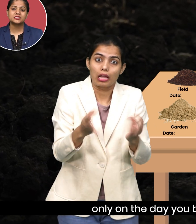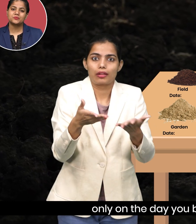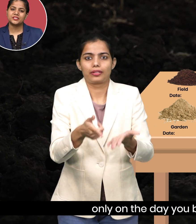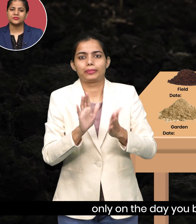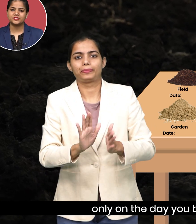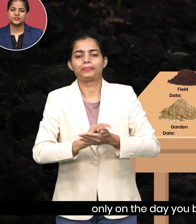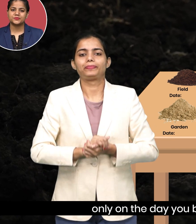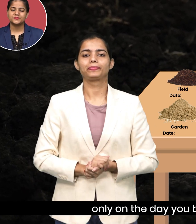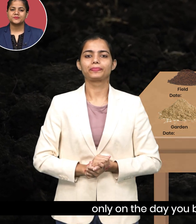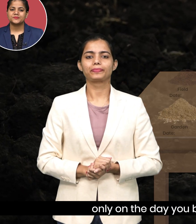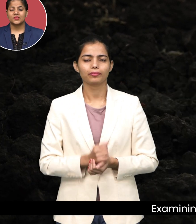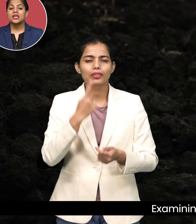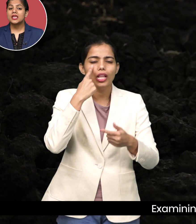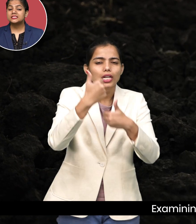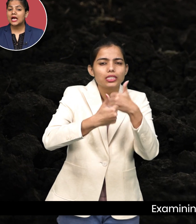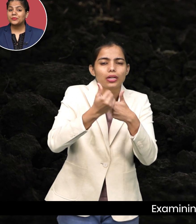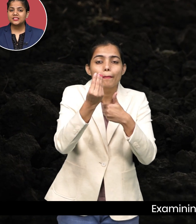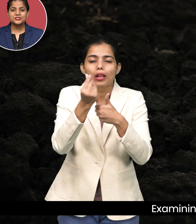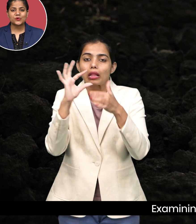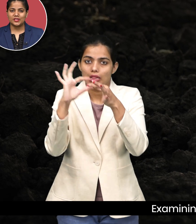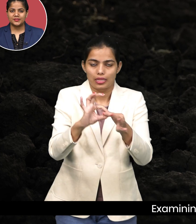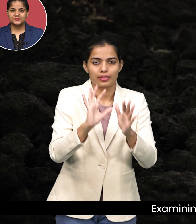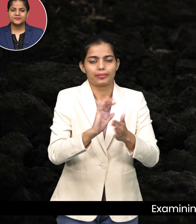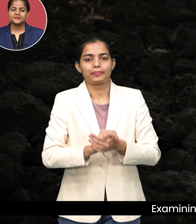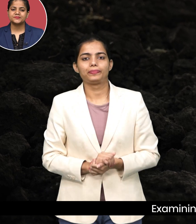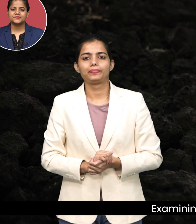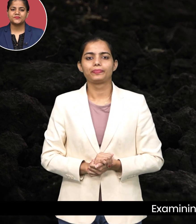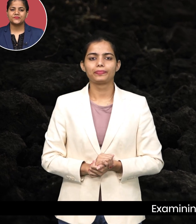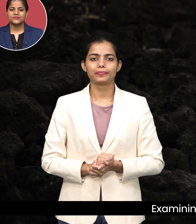begin the experiment. Examine the soil.